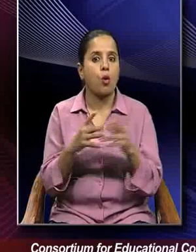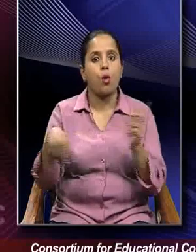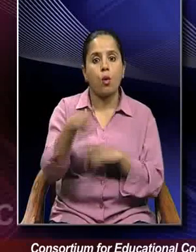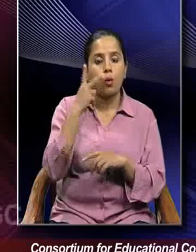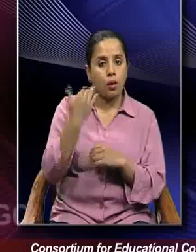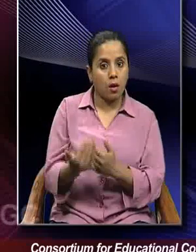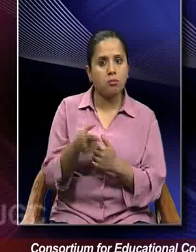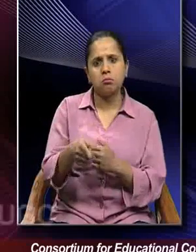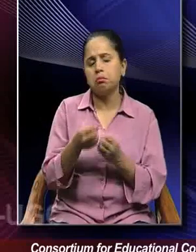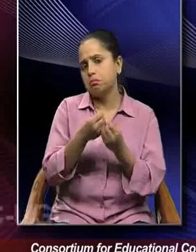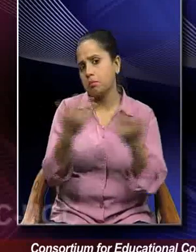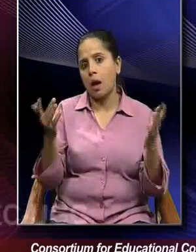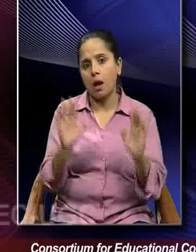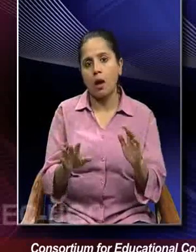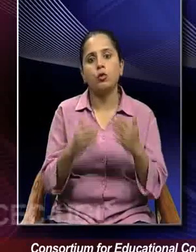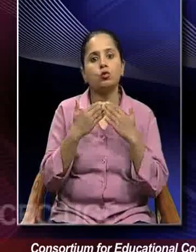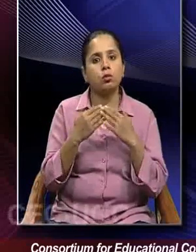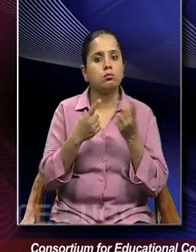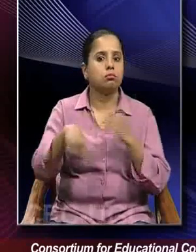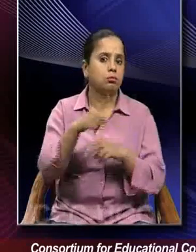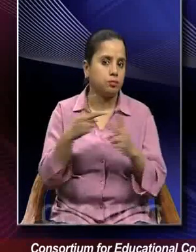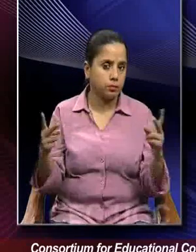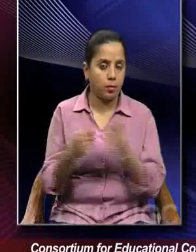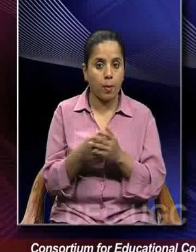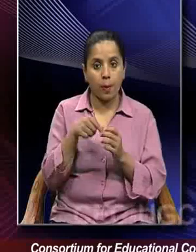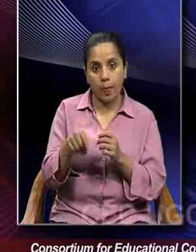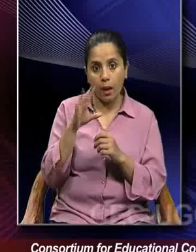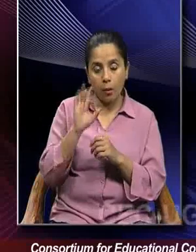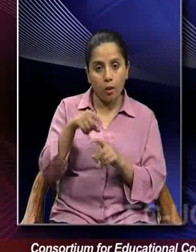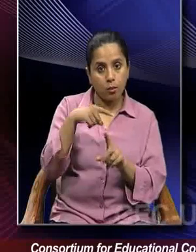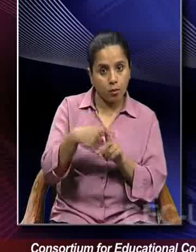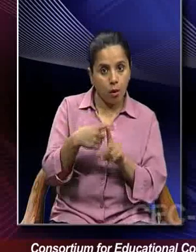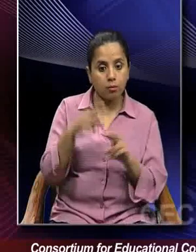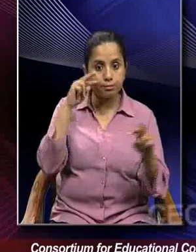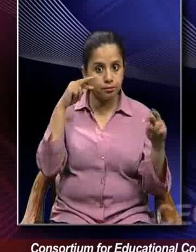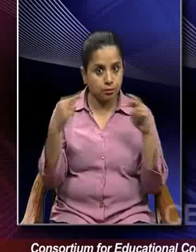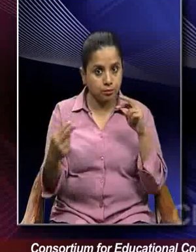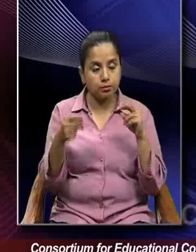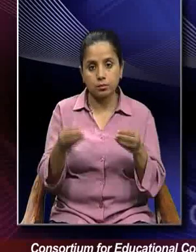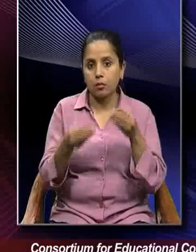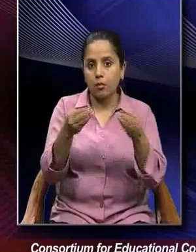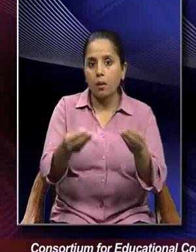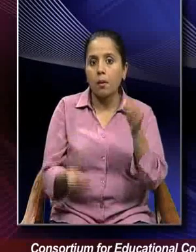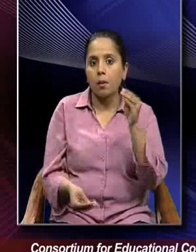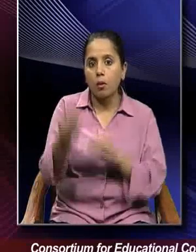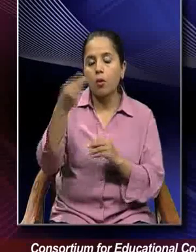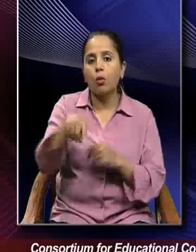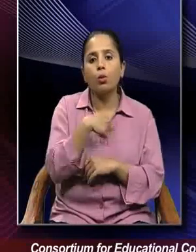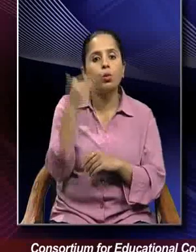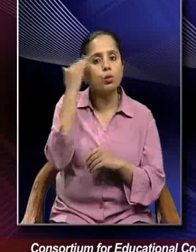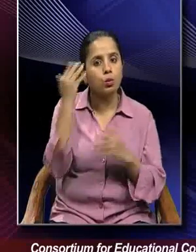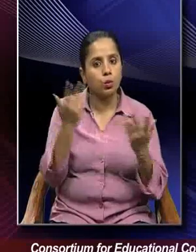criticized widely by scholars. The critique of positivist paradigm gave rise to what we know